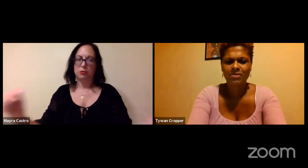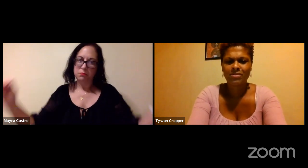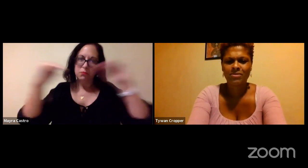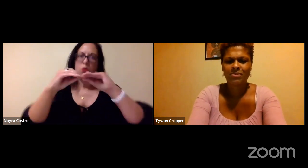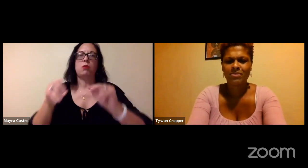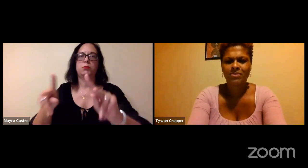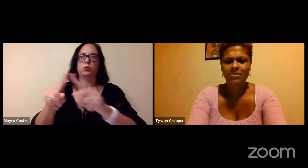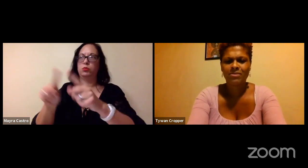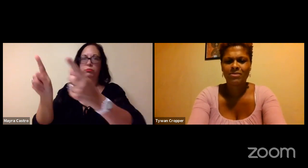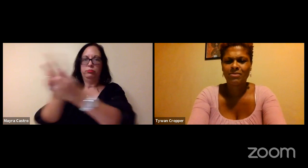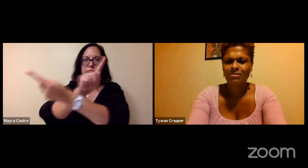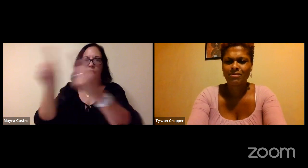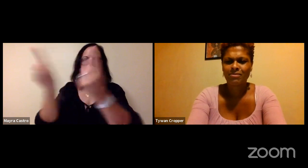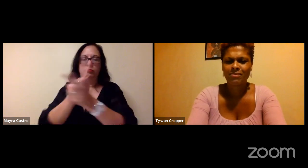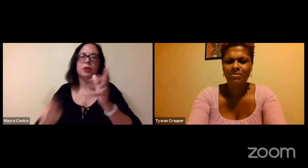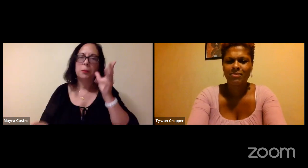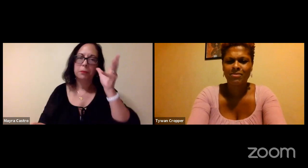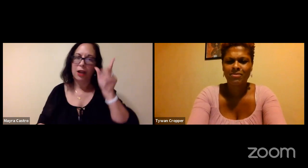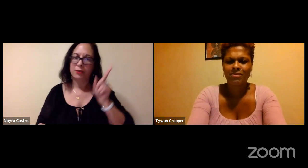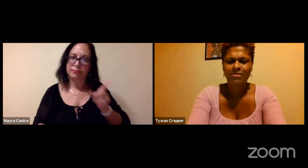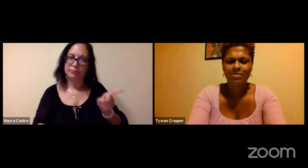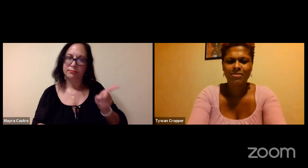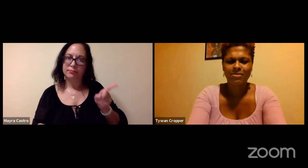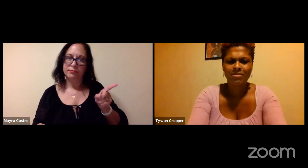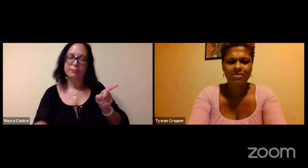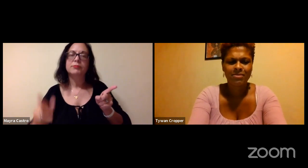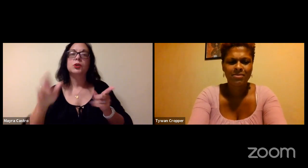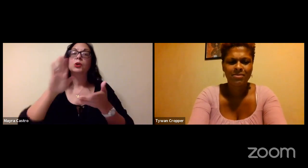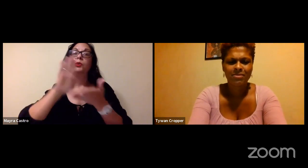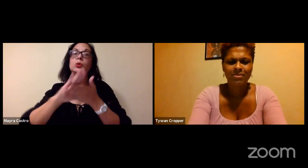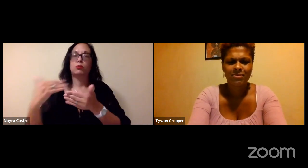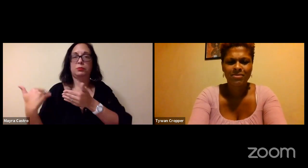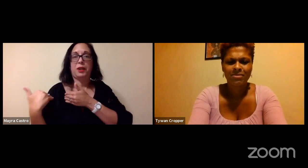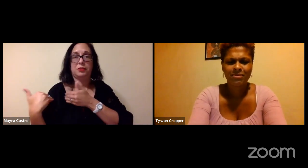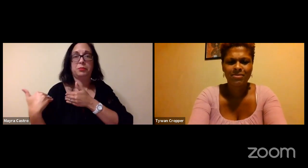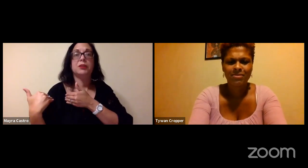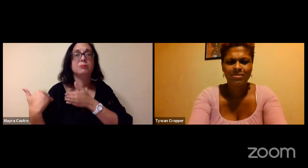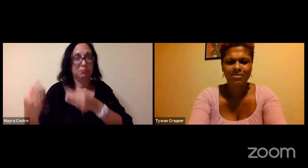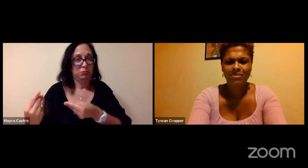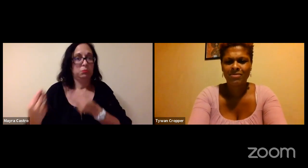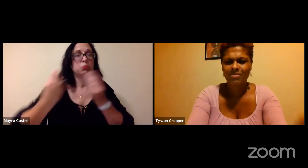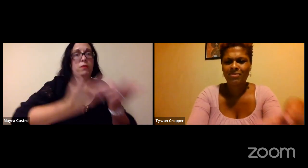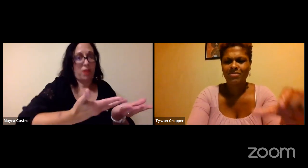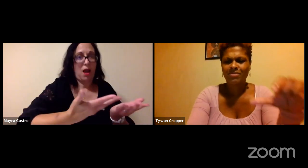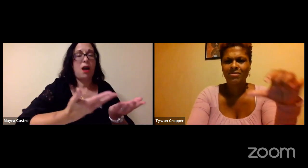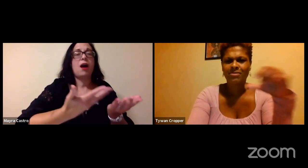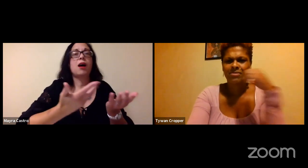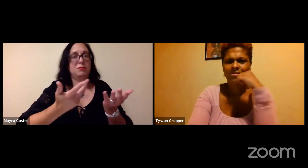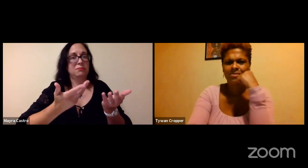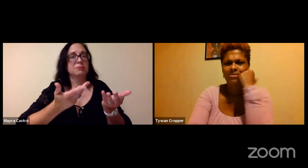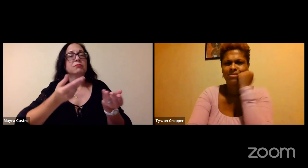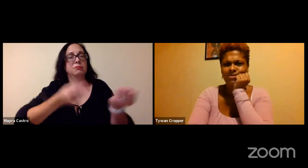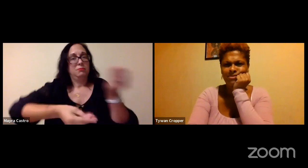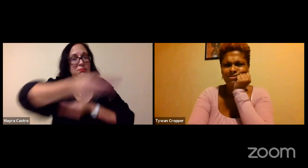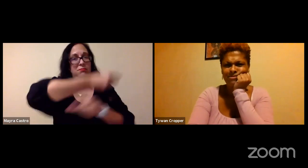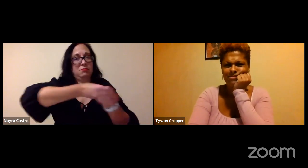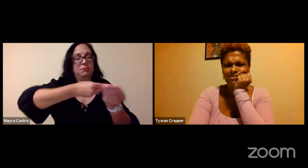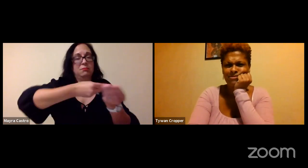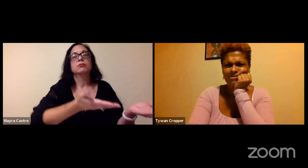Not just those who are white, but deaf role models, again, who are diverse. And they also should be meeting the